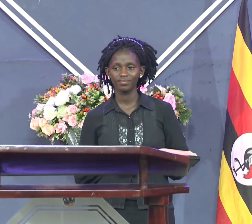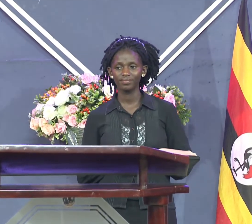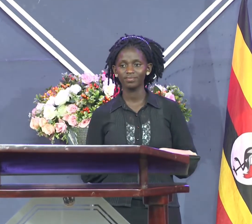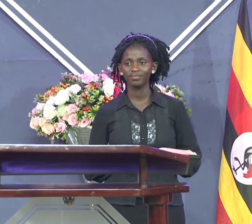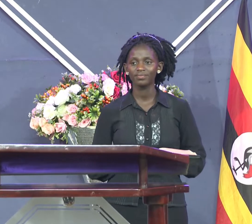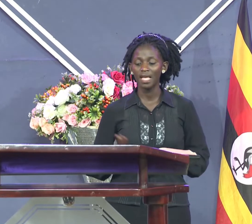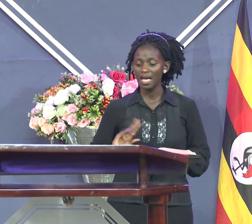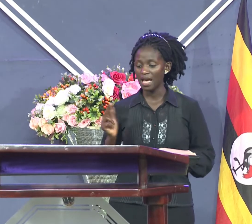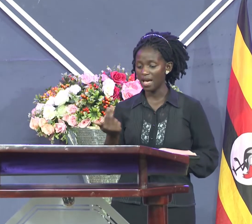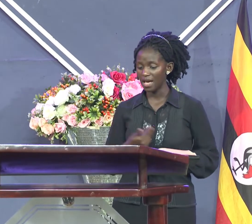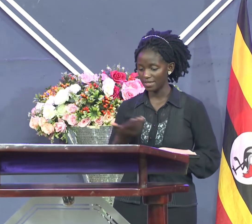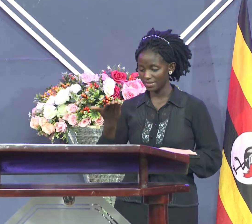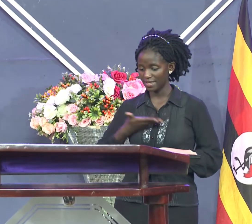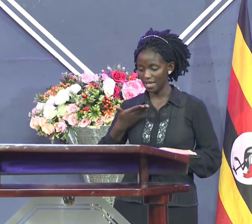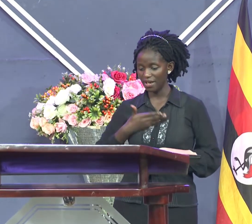We